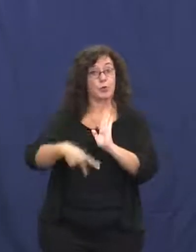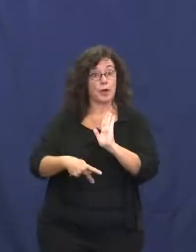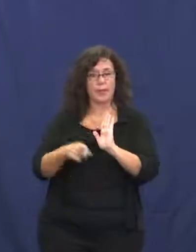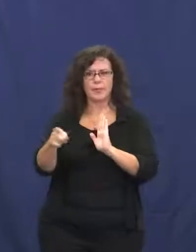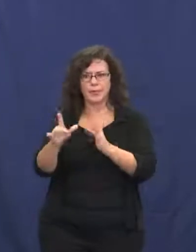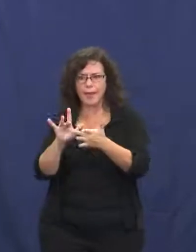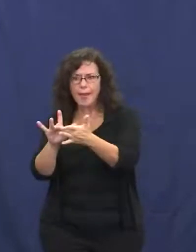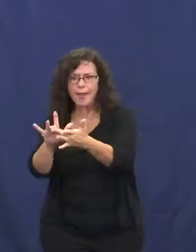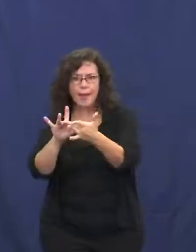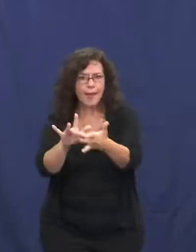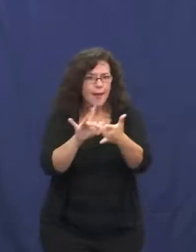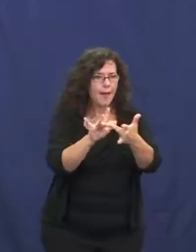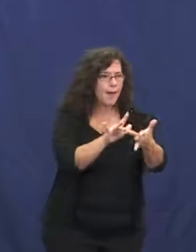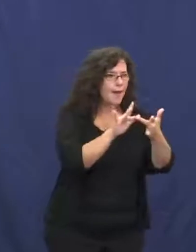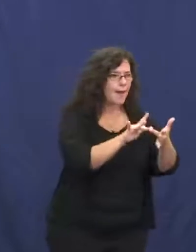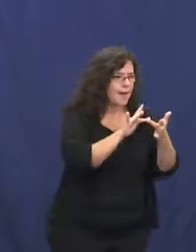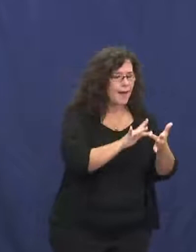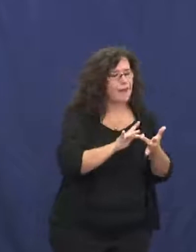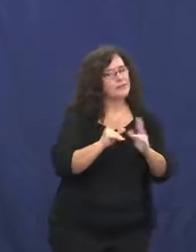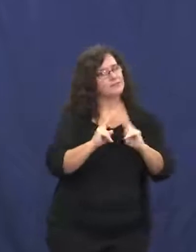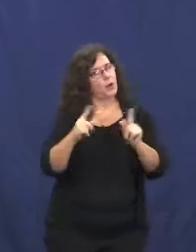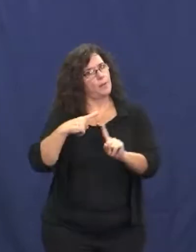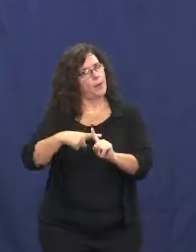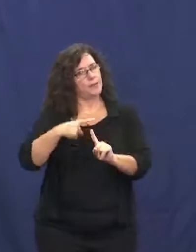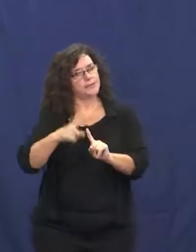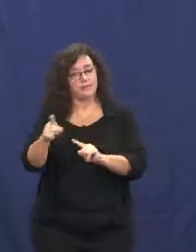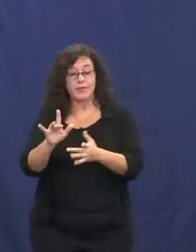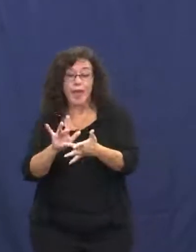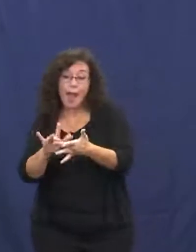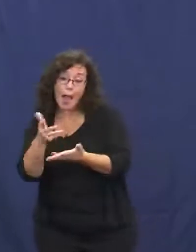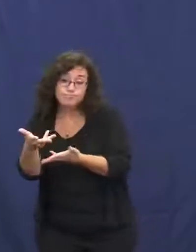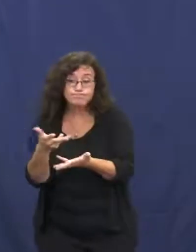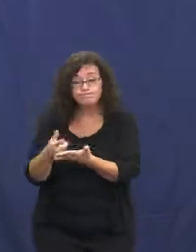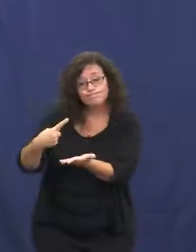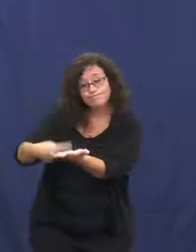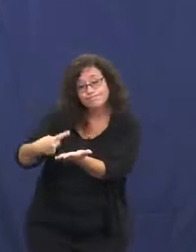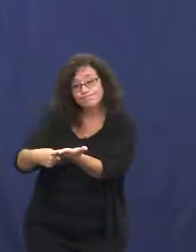in a really consultative, positive way, and they've now visited over